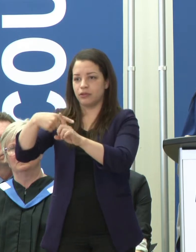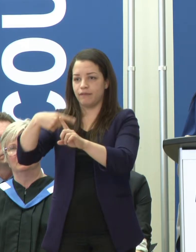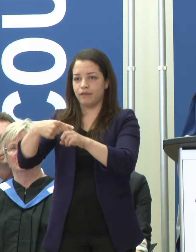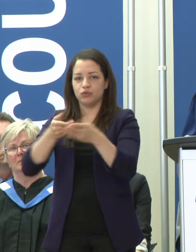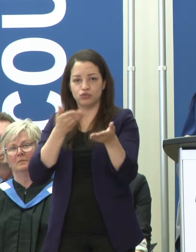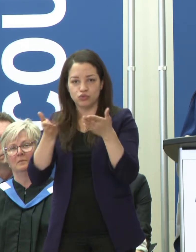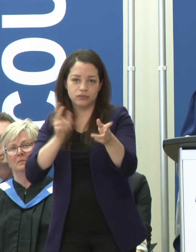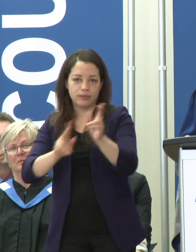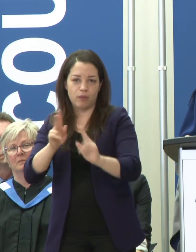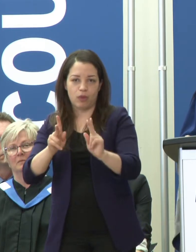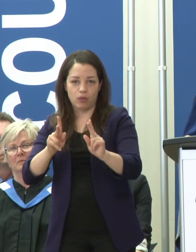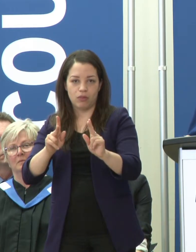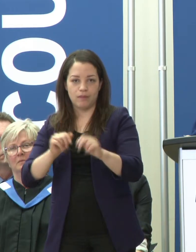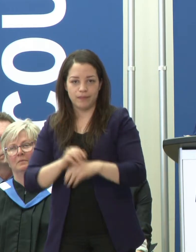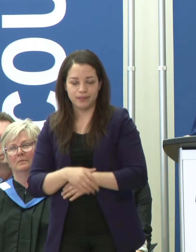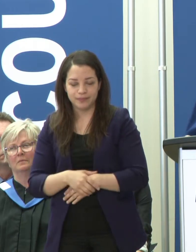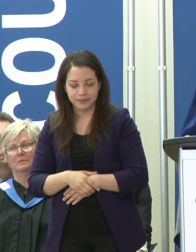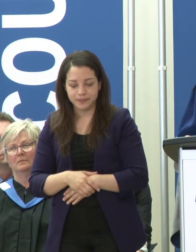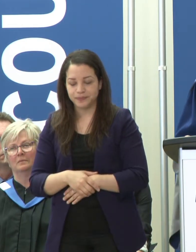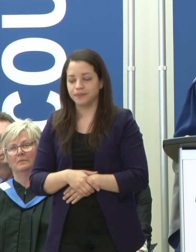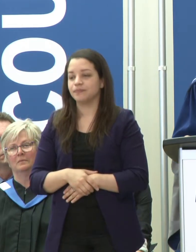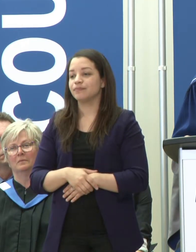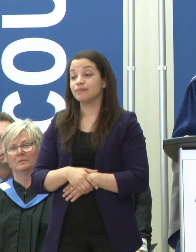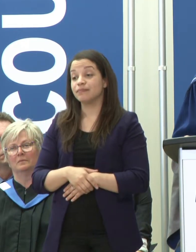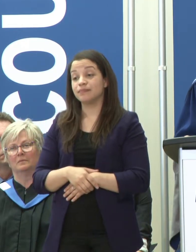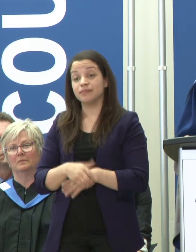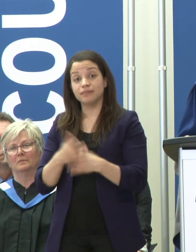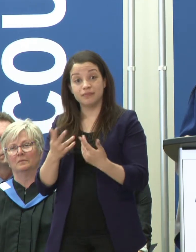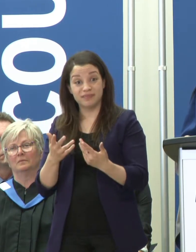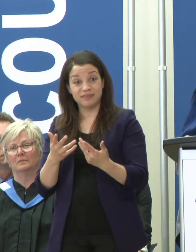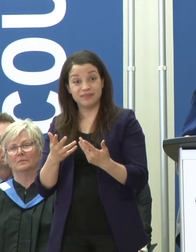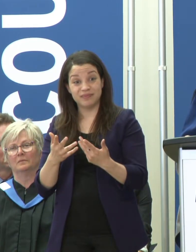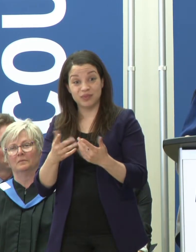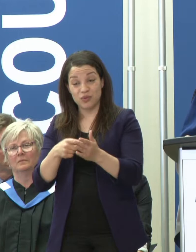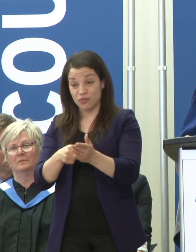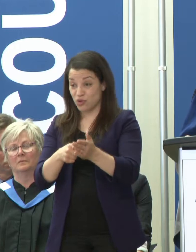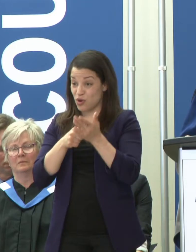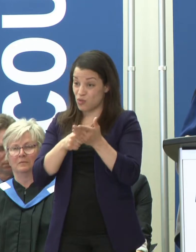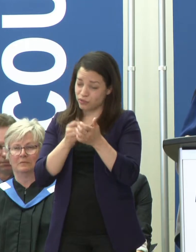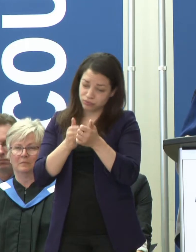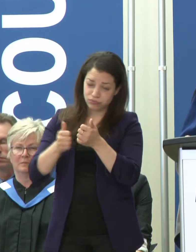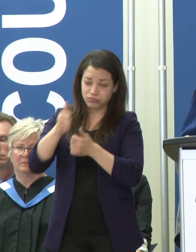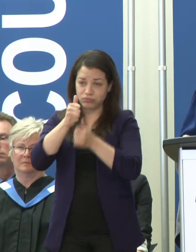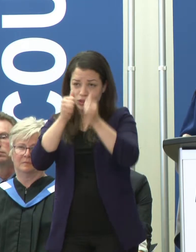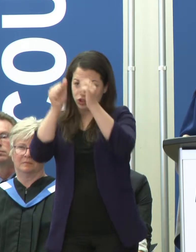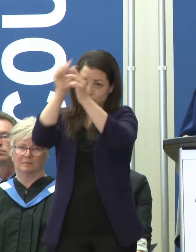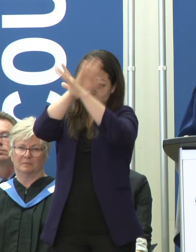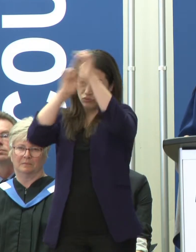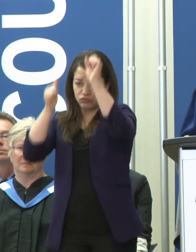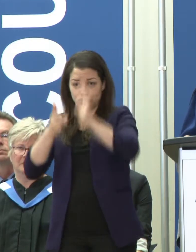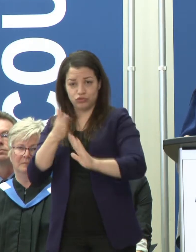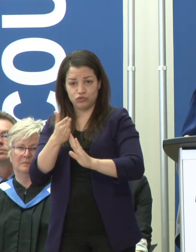serve. But here's the thing. You don't need to be the most powerful person in the world to have a positive impact on